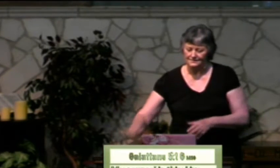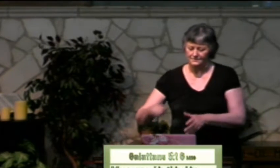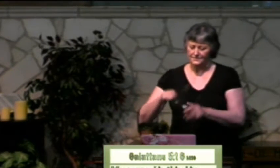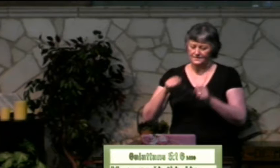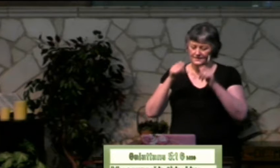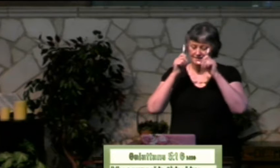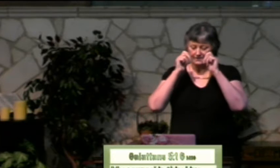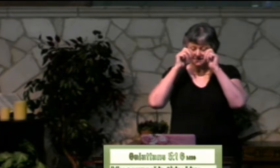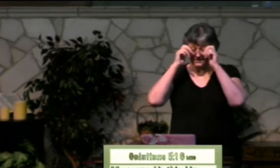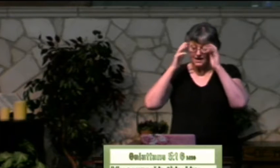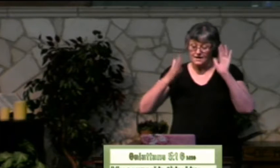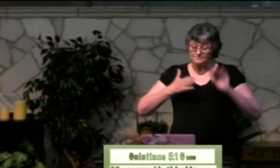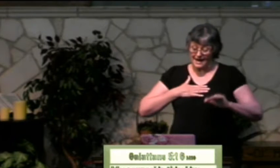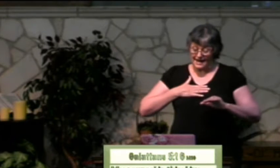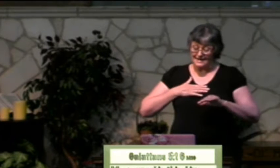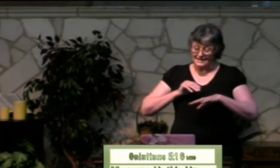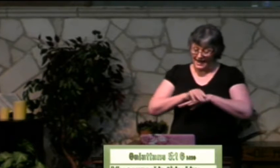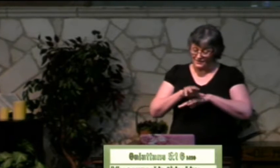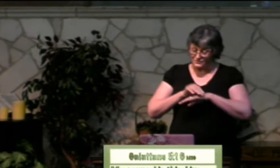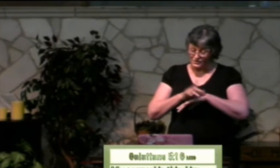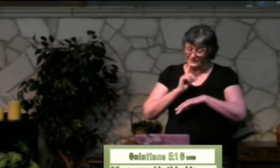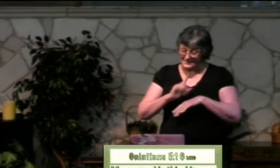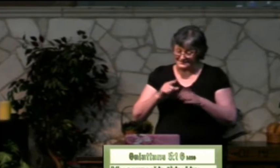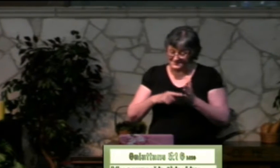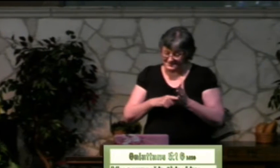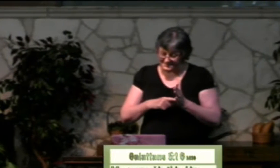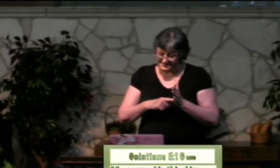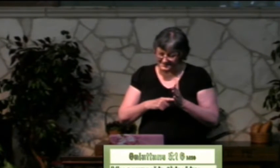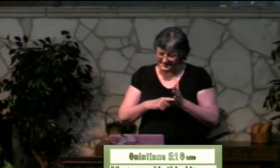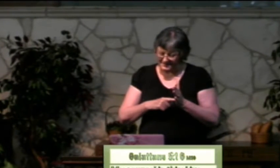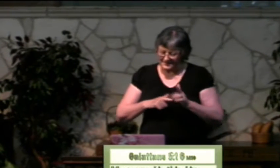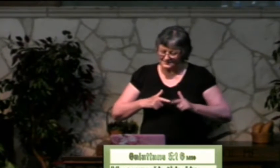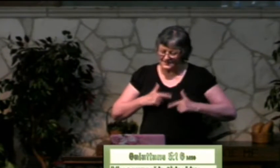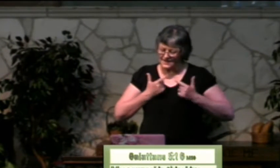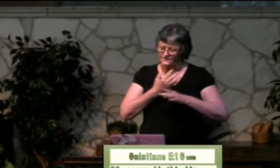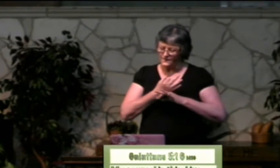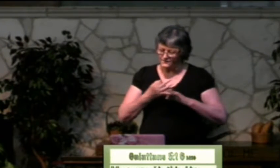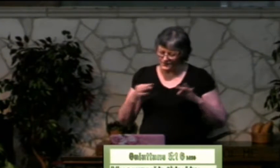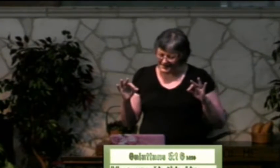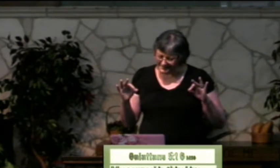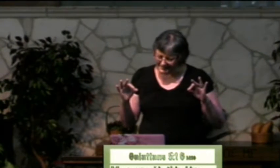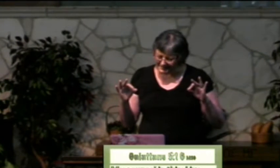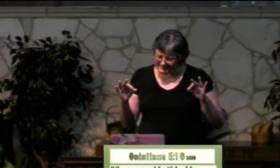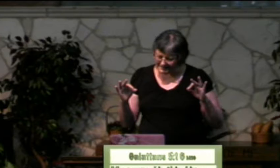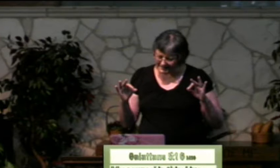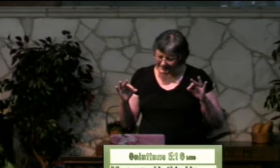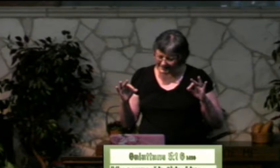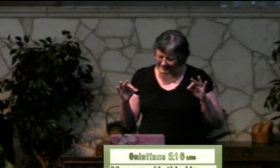better get my glasses. My counsel is this: live freely,